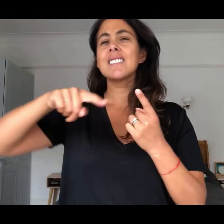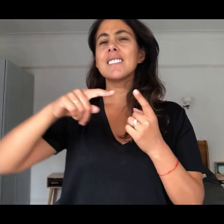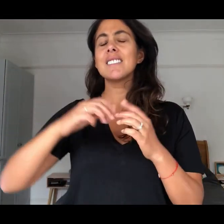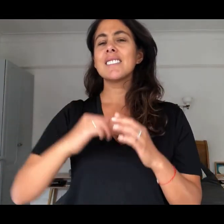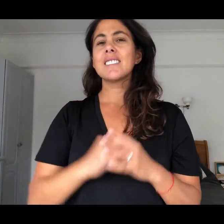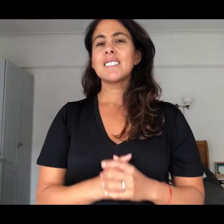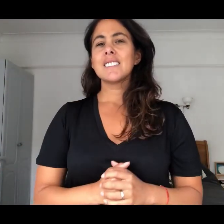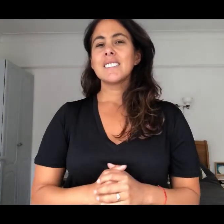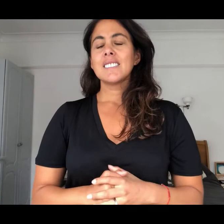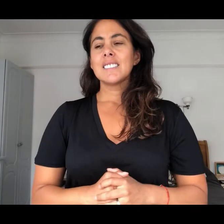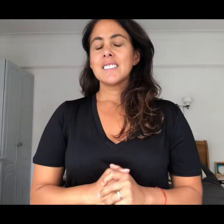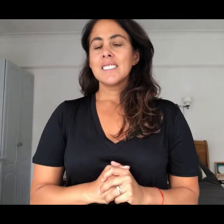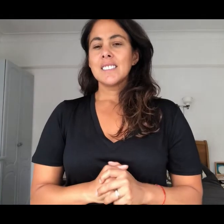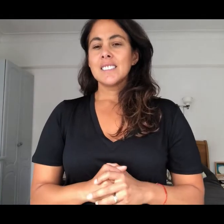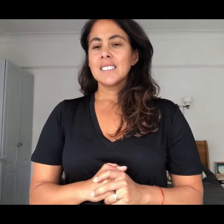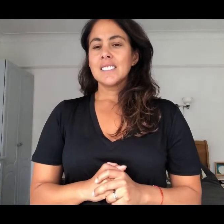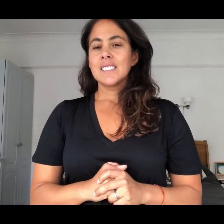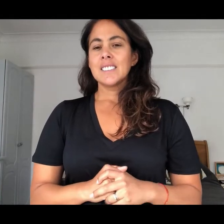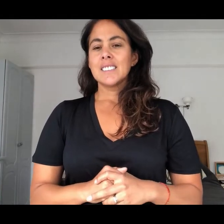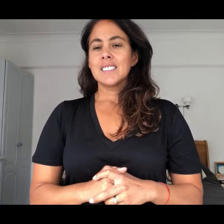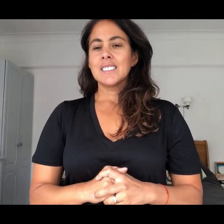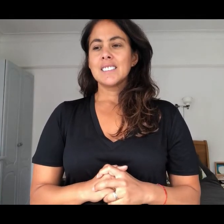of us.